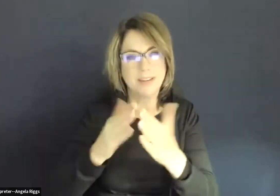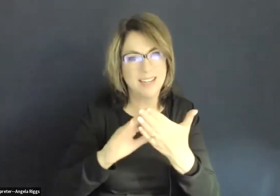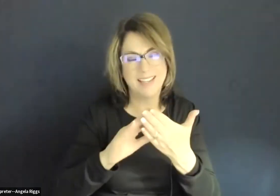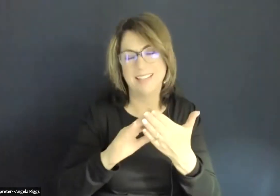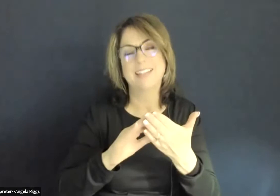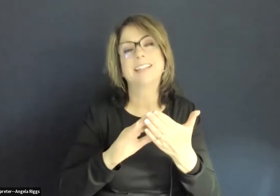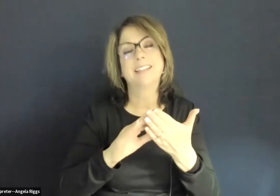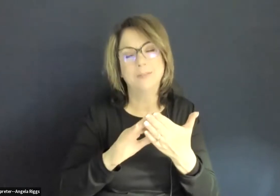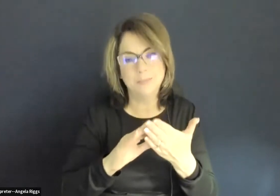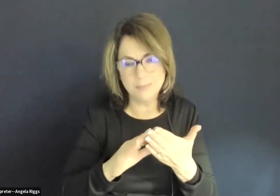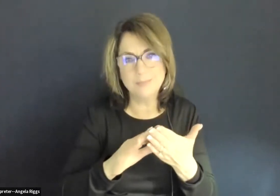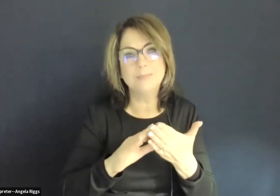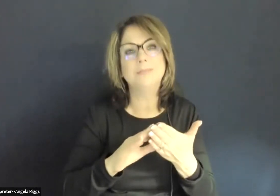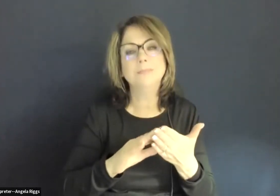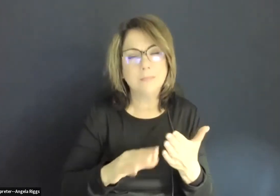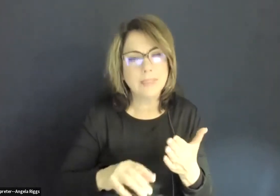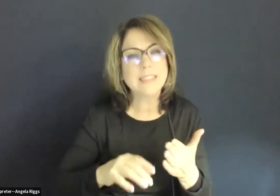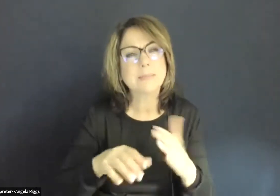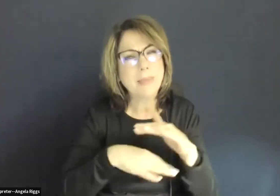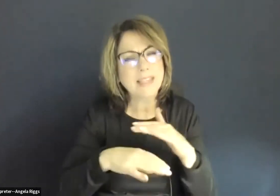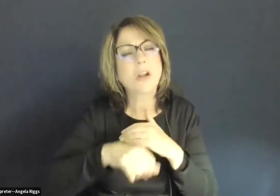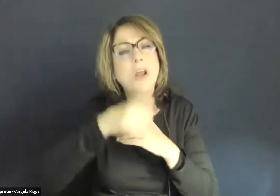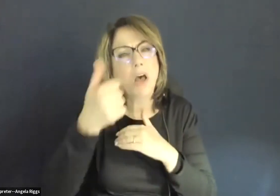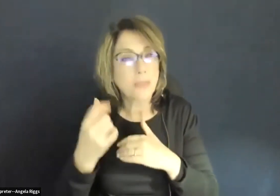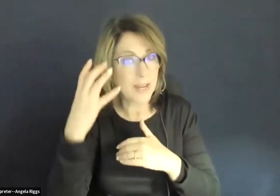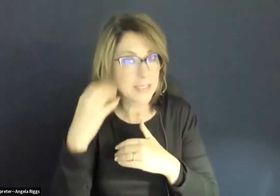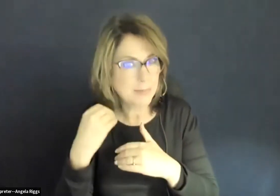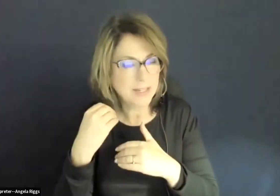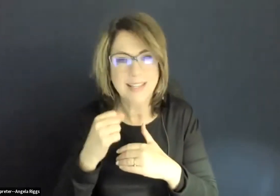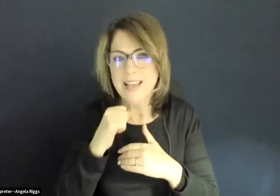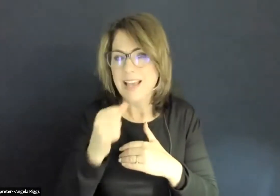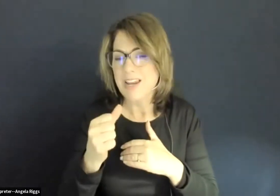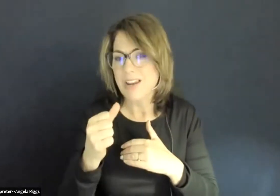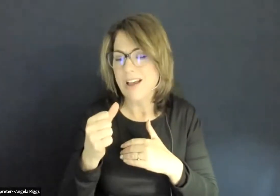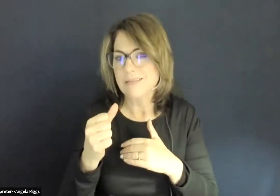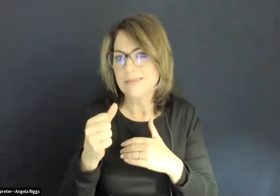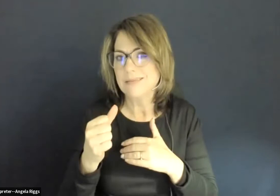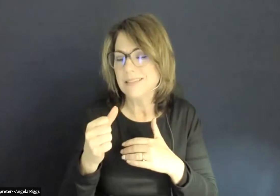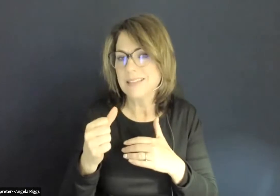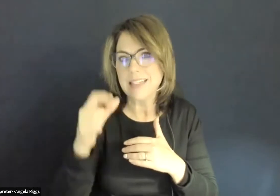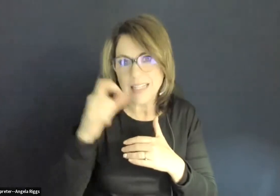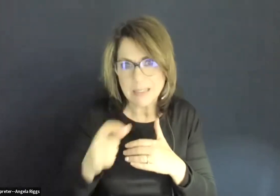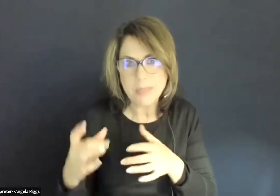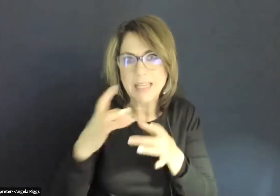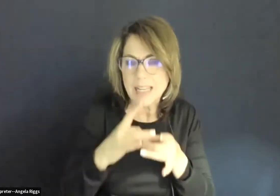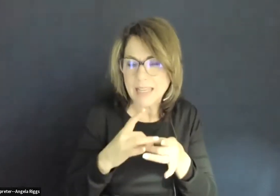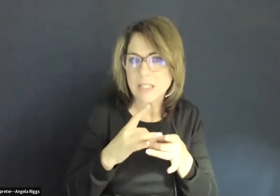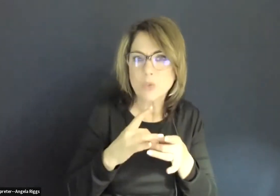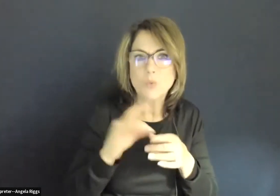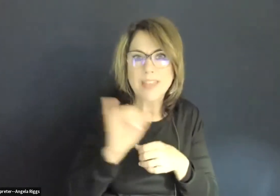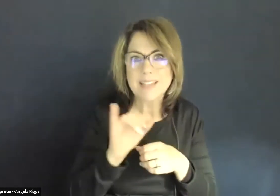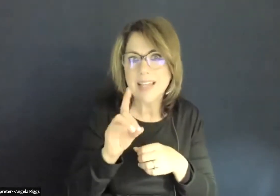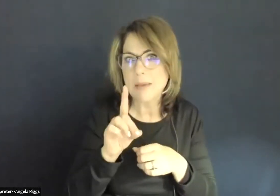like your other experiences. So not necessarily linking it to diagnosis, but